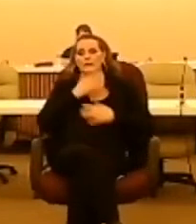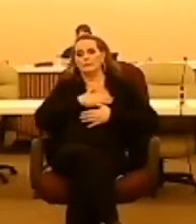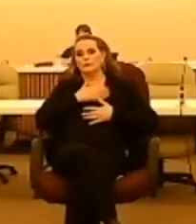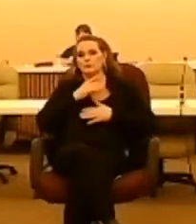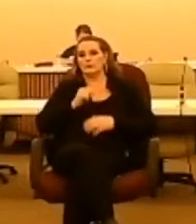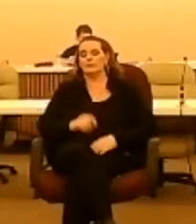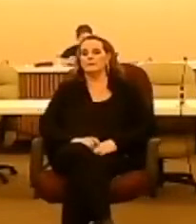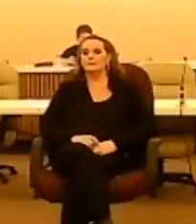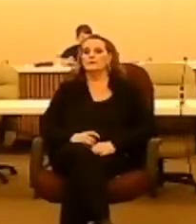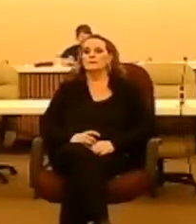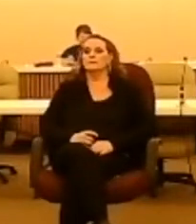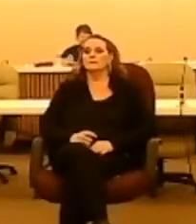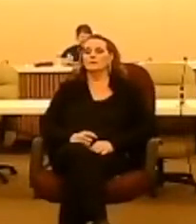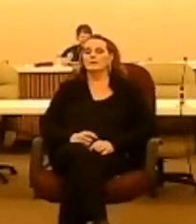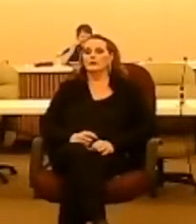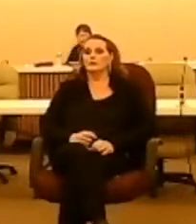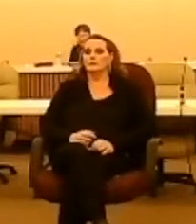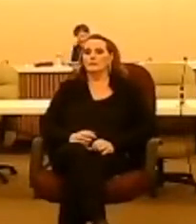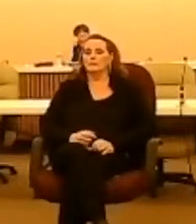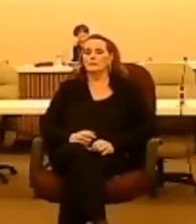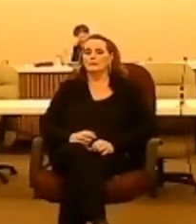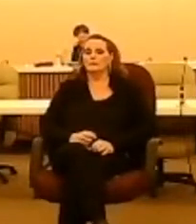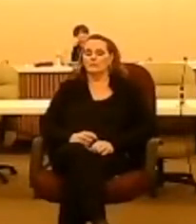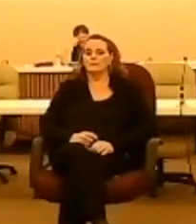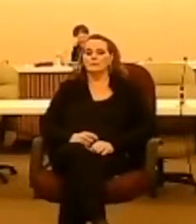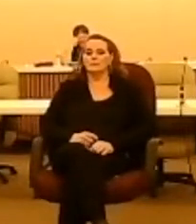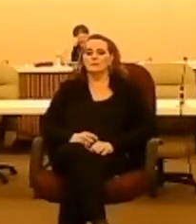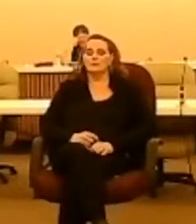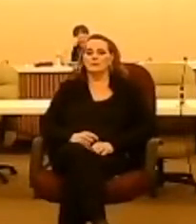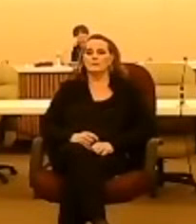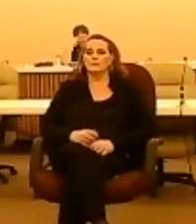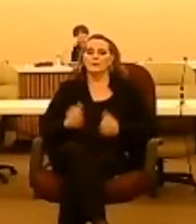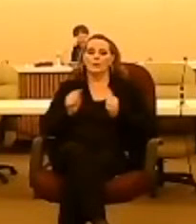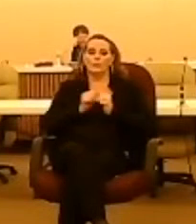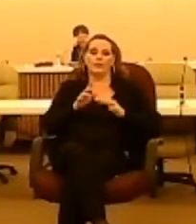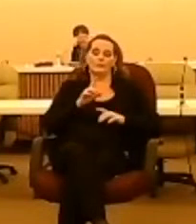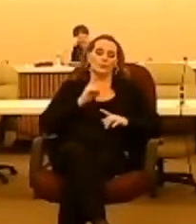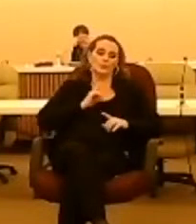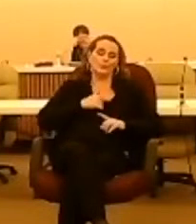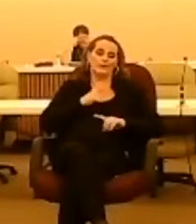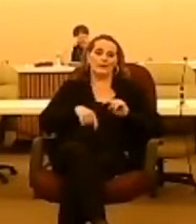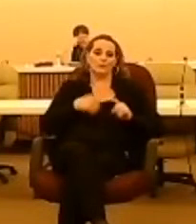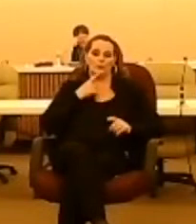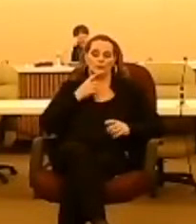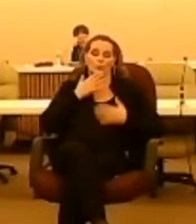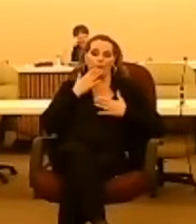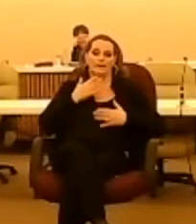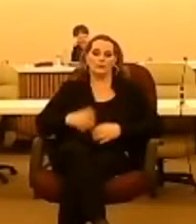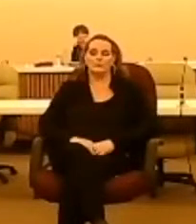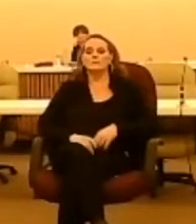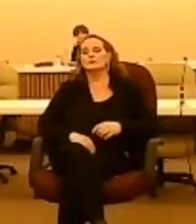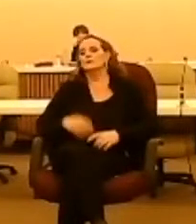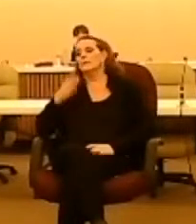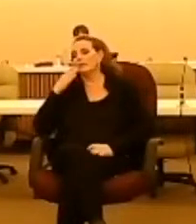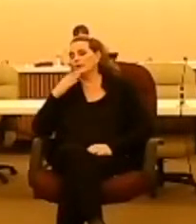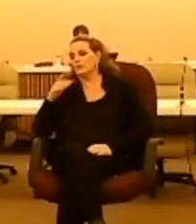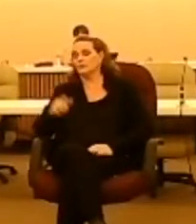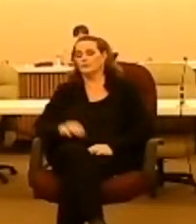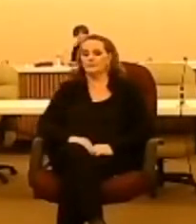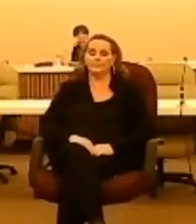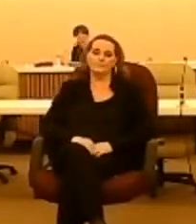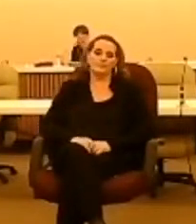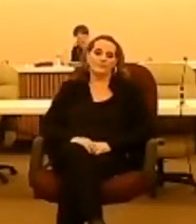thank for you to give us the opportunity to do that, Without you, we can't do it, You're welcome. Thank you. Thank you. Thank you. Thank you.